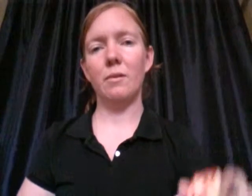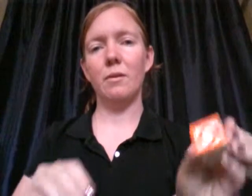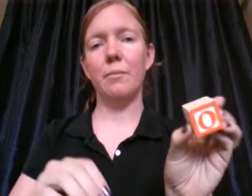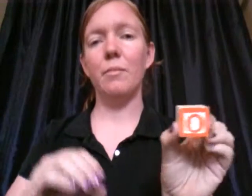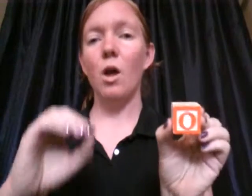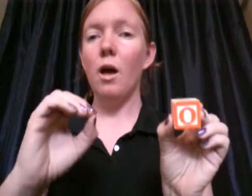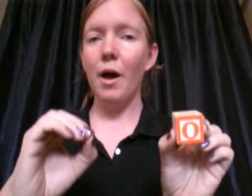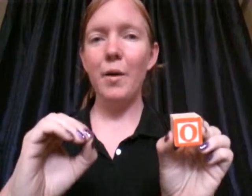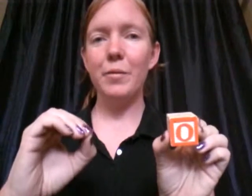O